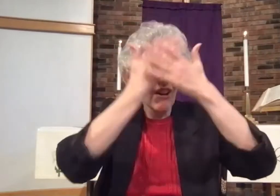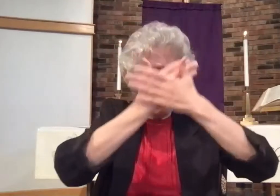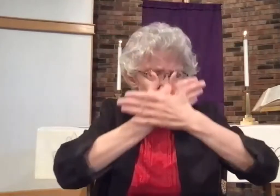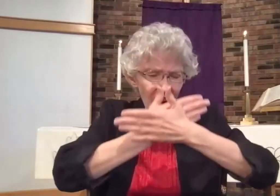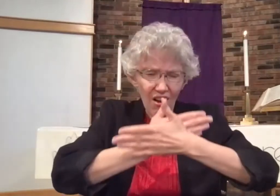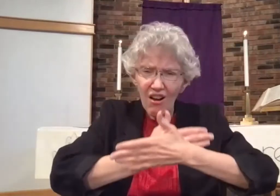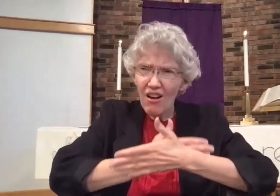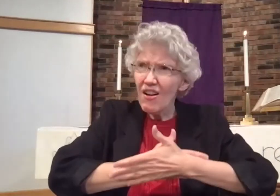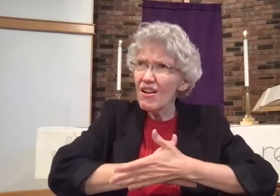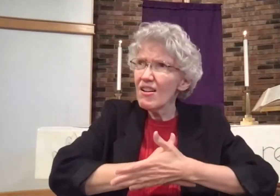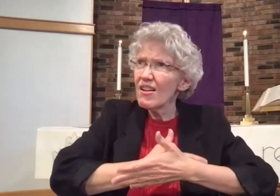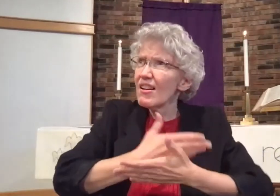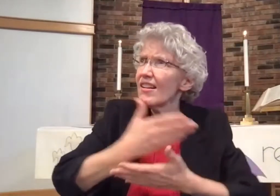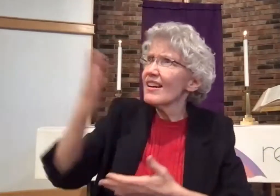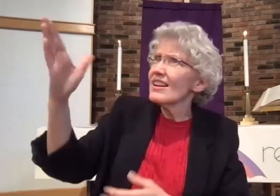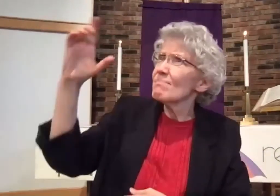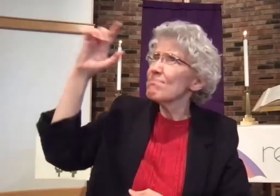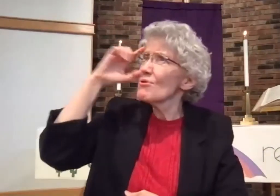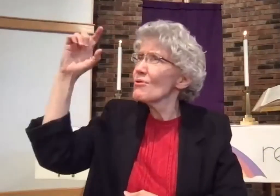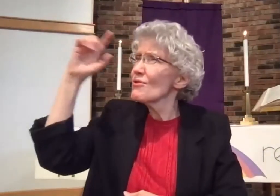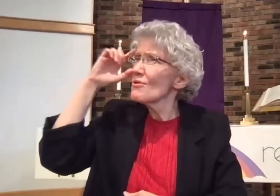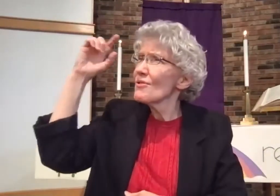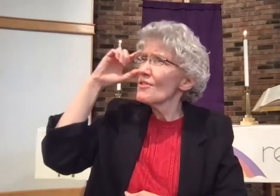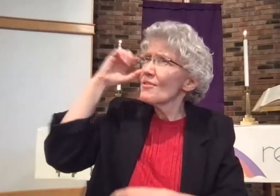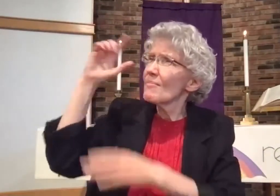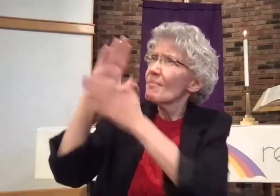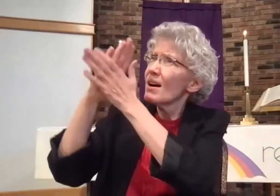and the moon will be as red as blood.